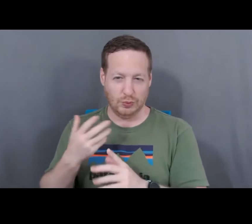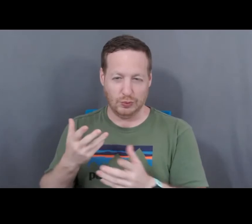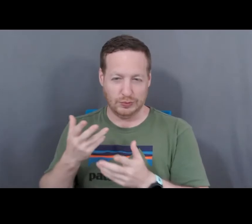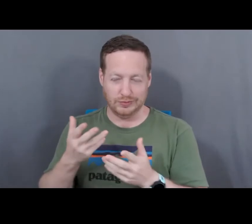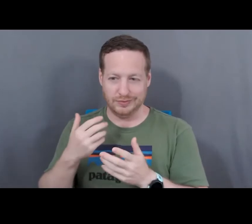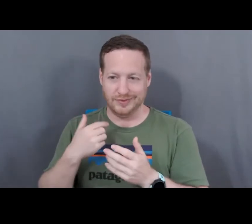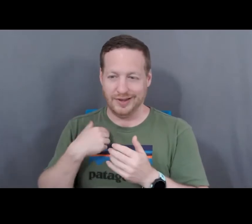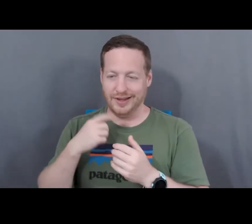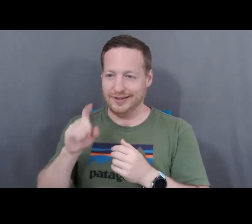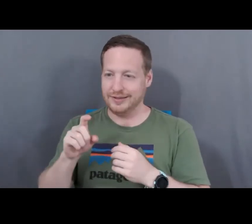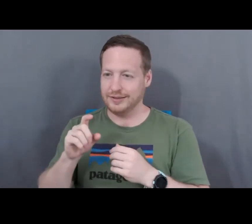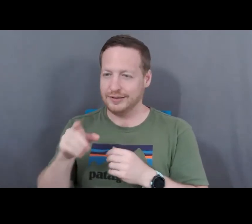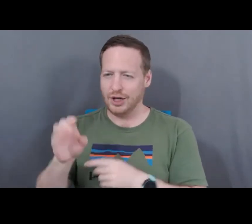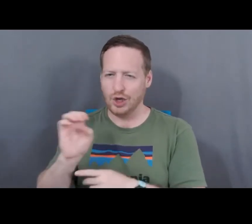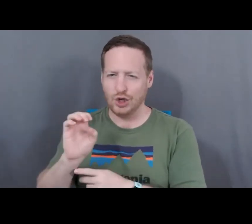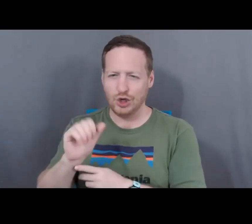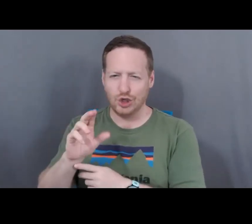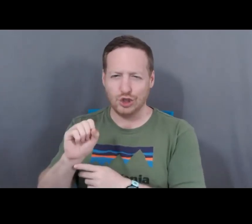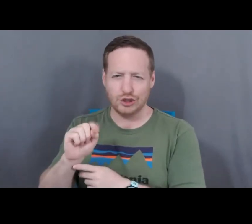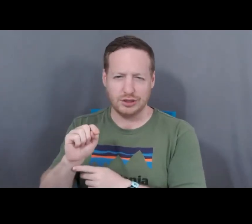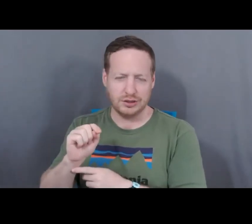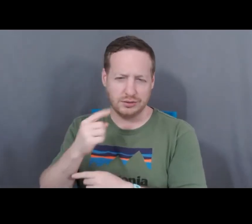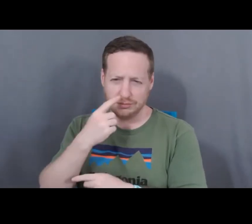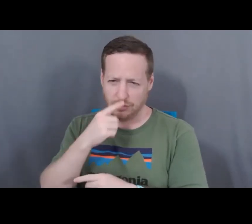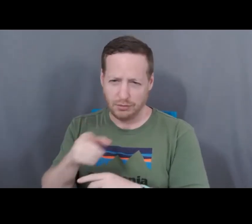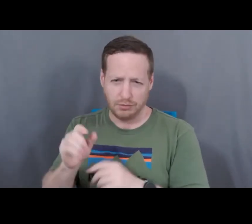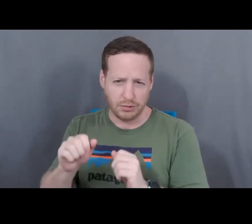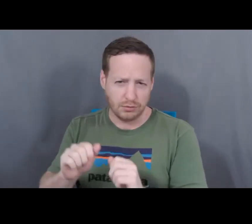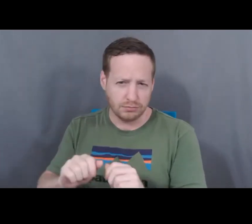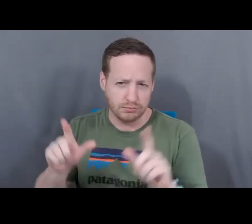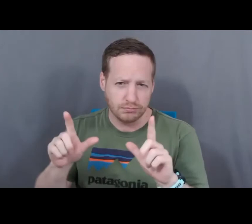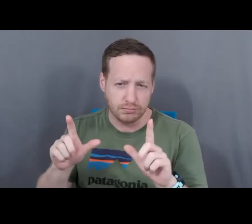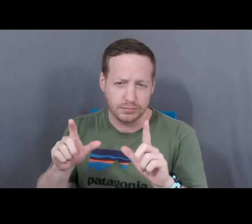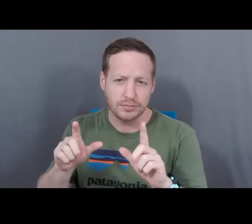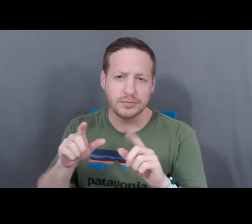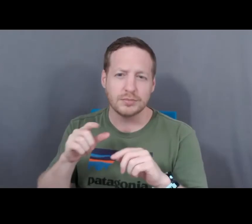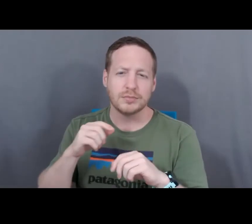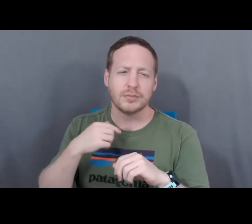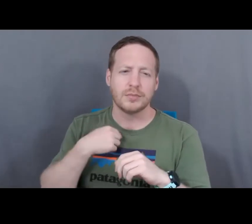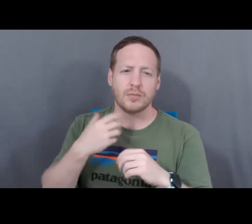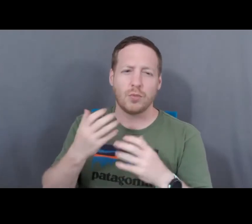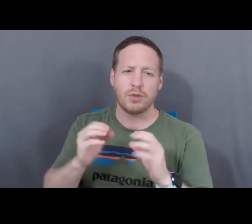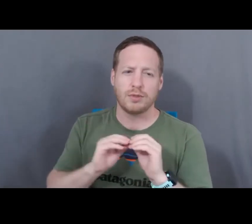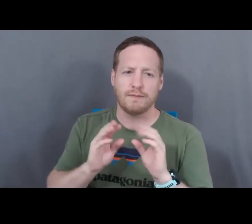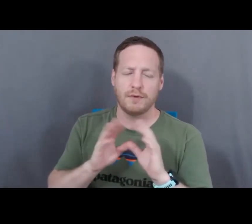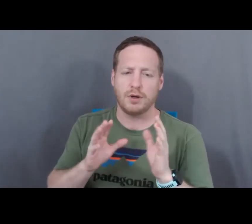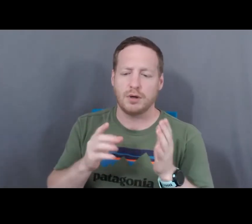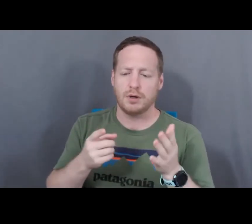as the CART reporter as well. So kind of against the wall. Ernest, do you mind coming on screen and maybe sharing a little bit about,